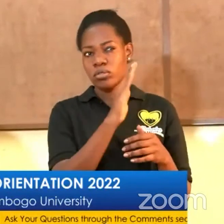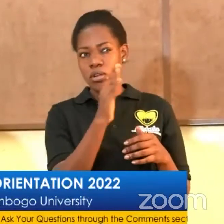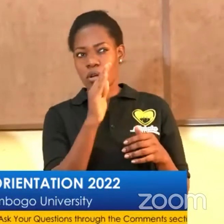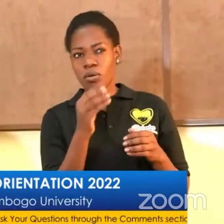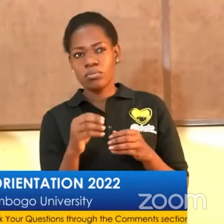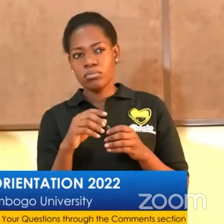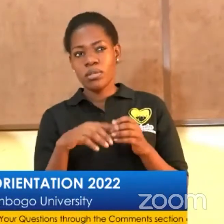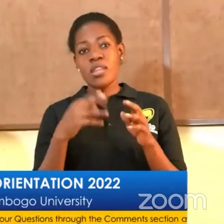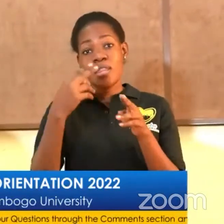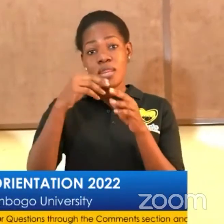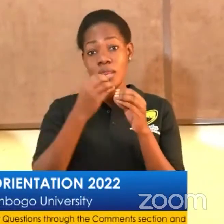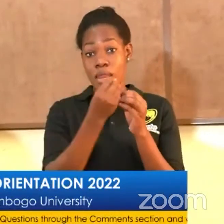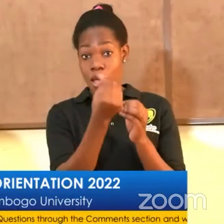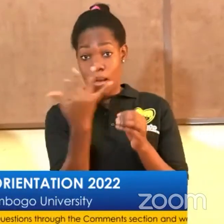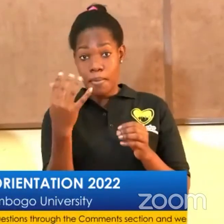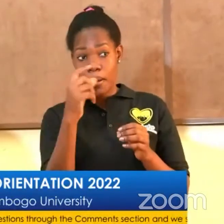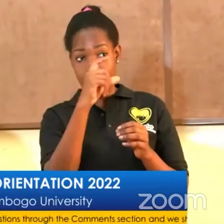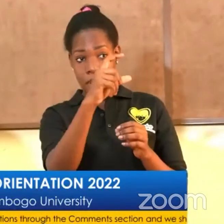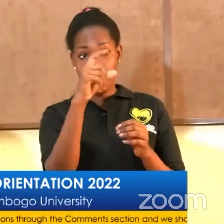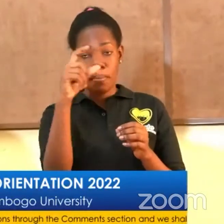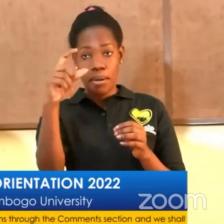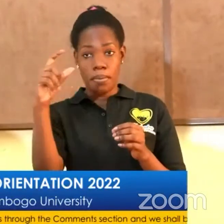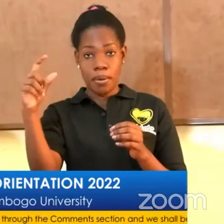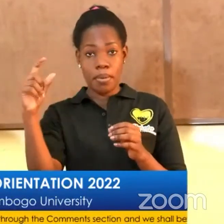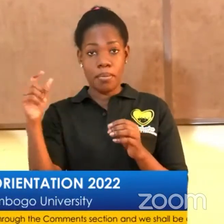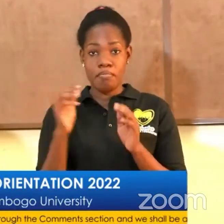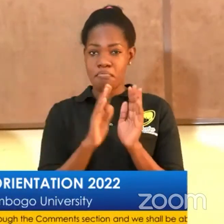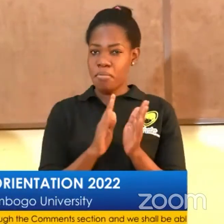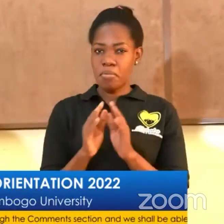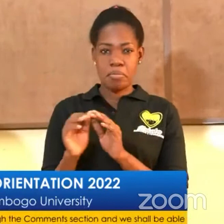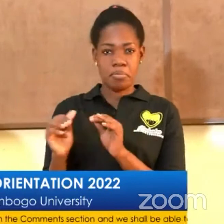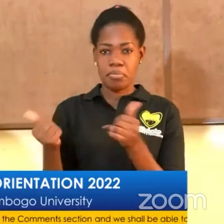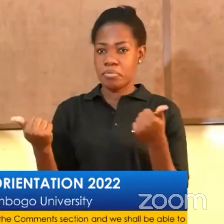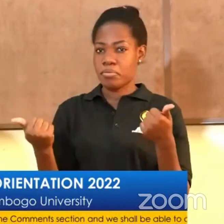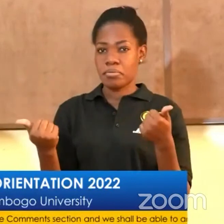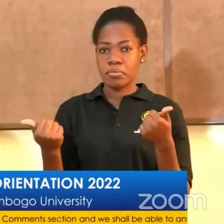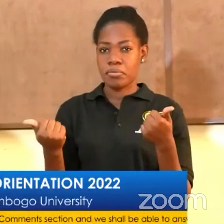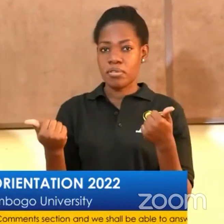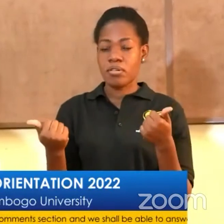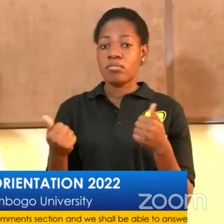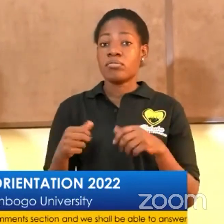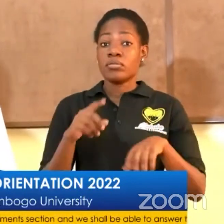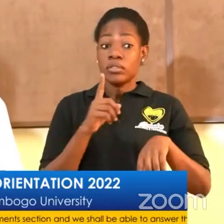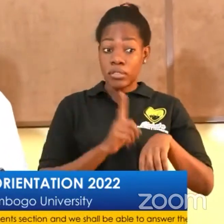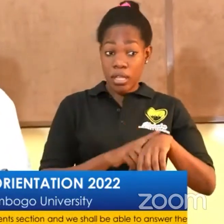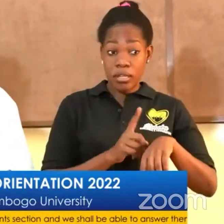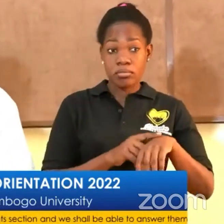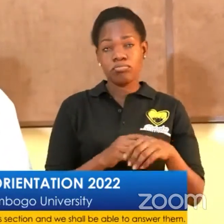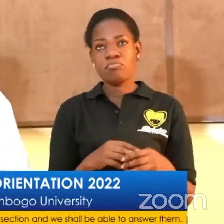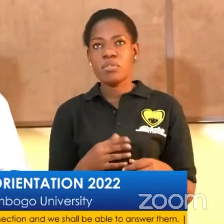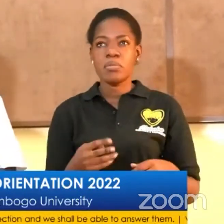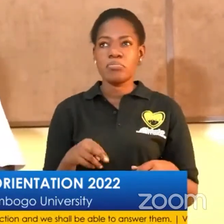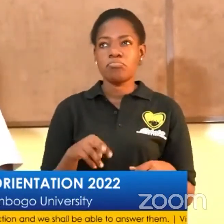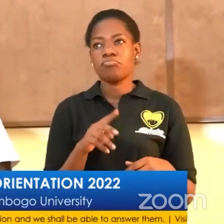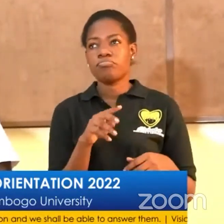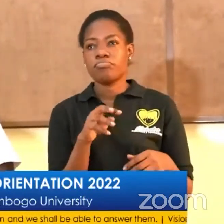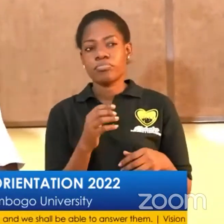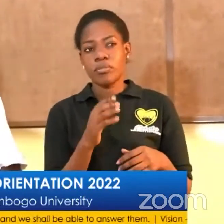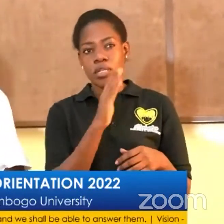numbered and labeled properly. When you go to the shelves, for